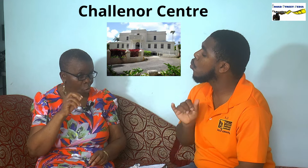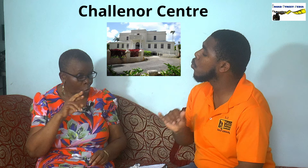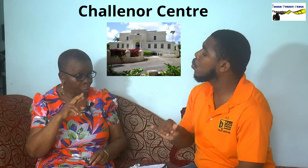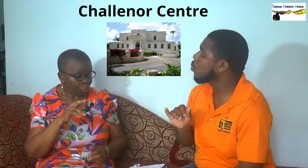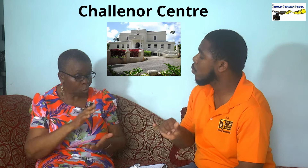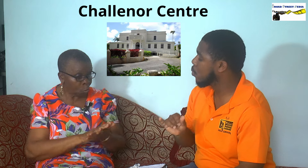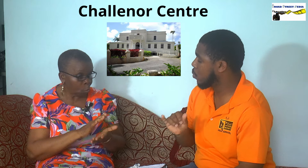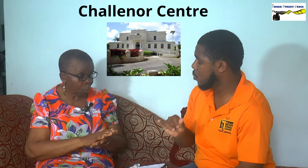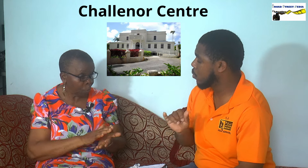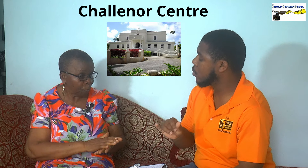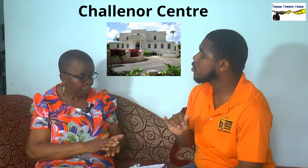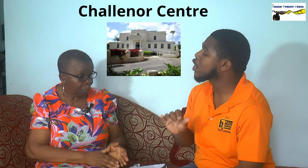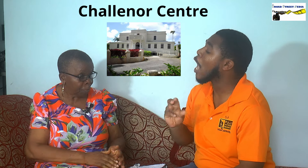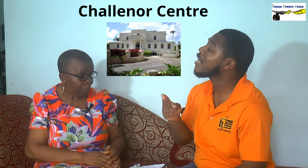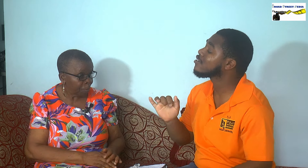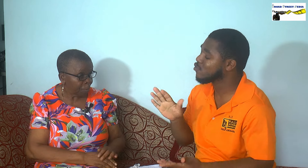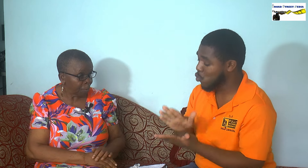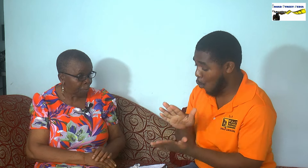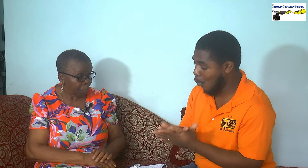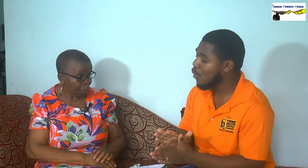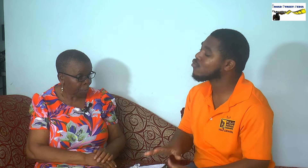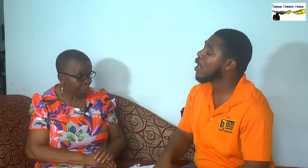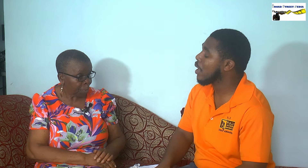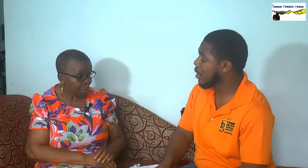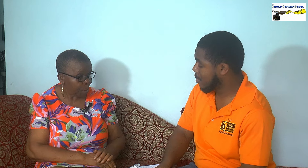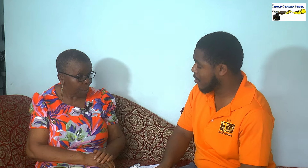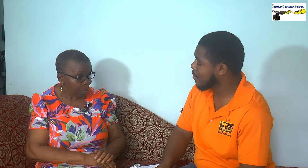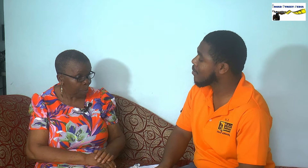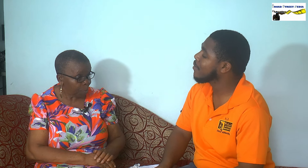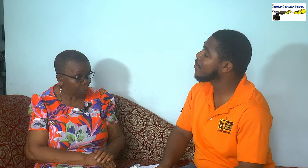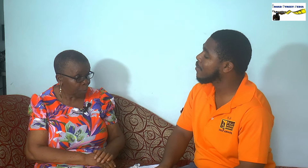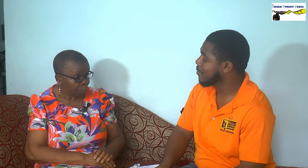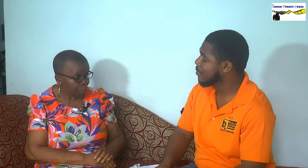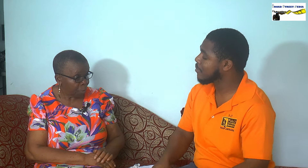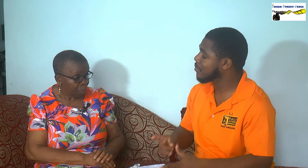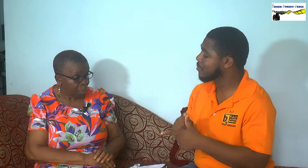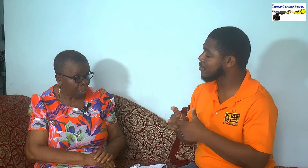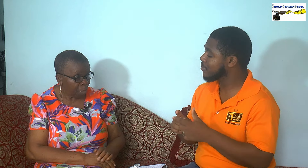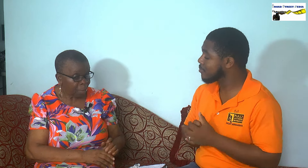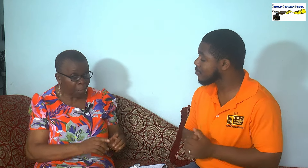Chaloner School. Okay, Chaloner School, okay. School. But